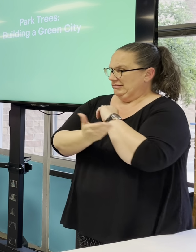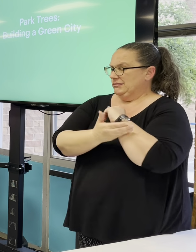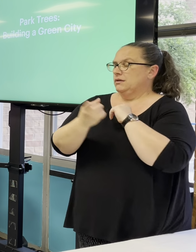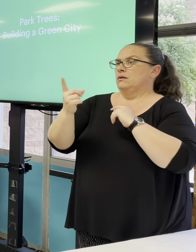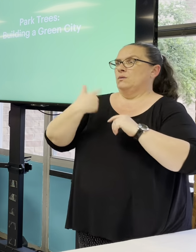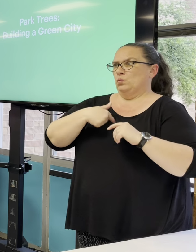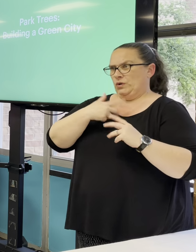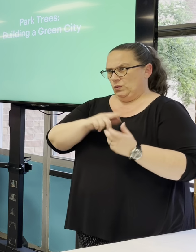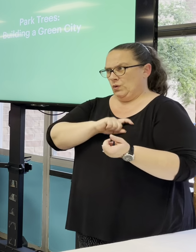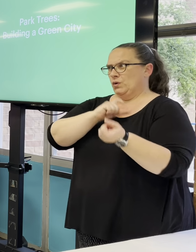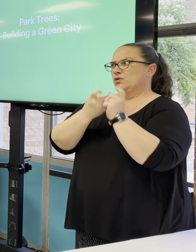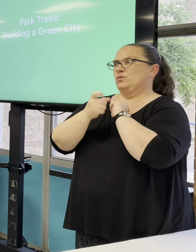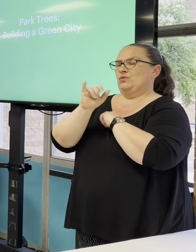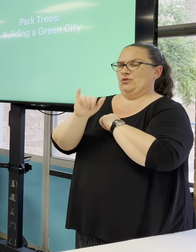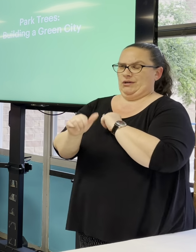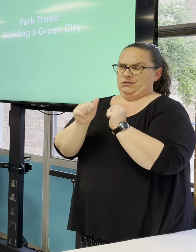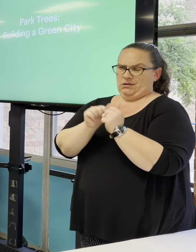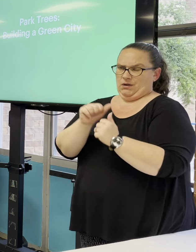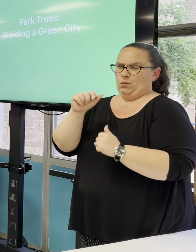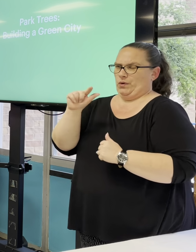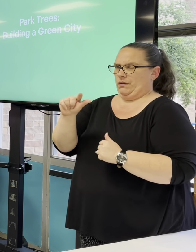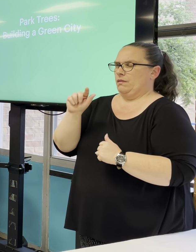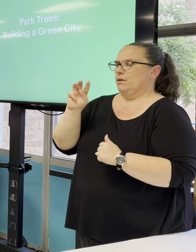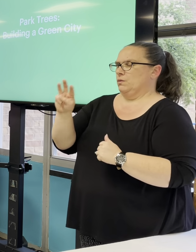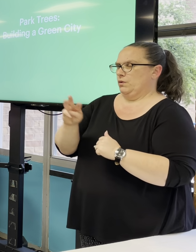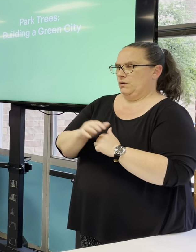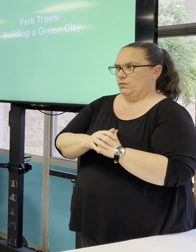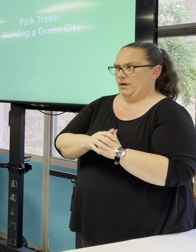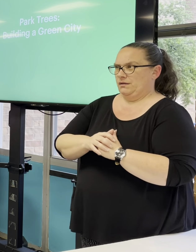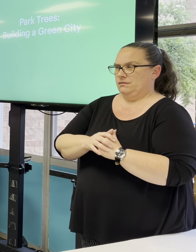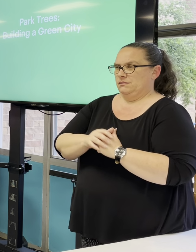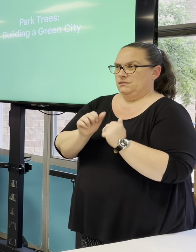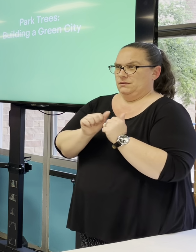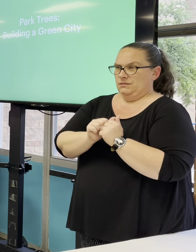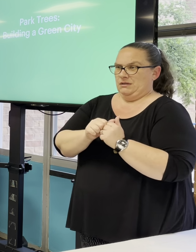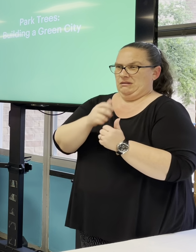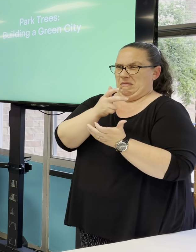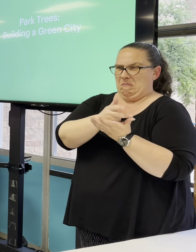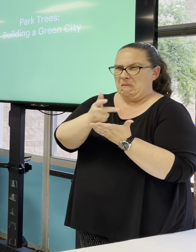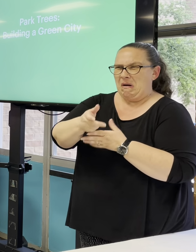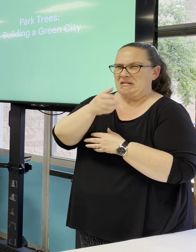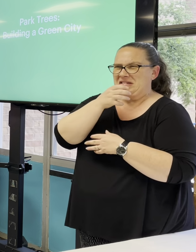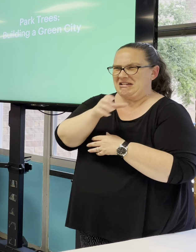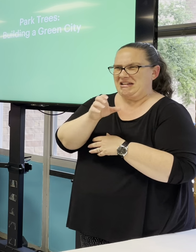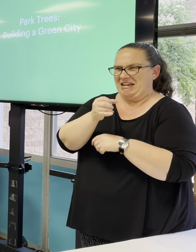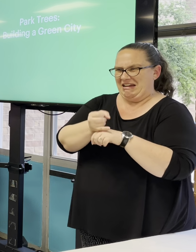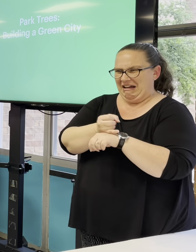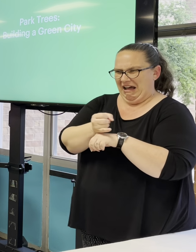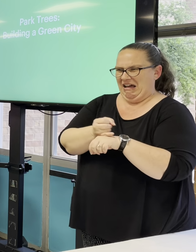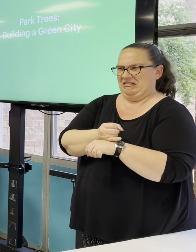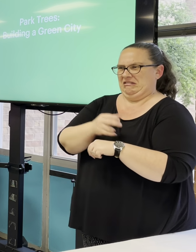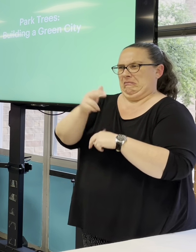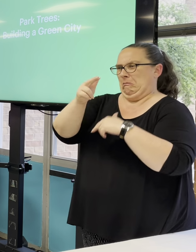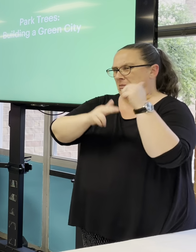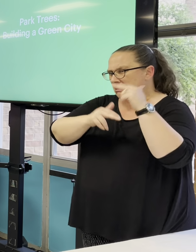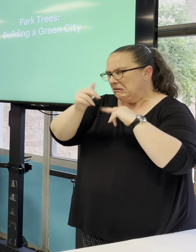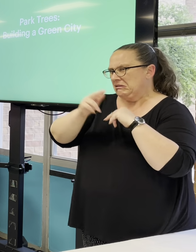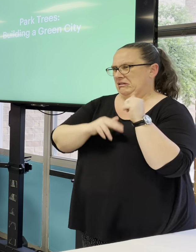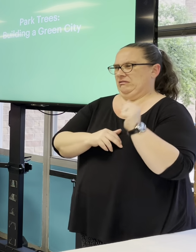to change that, given all the heat island effects from parking lots and buildings,